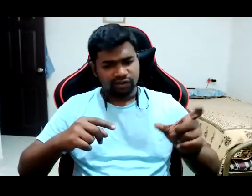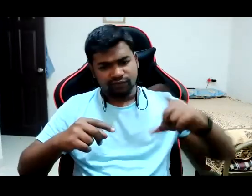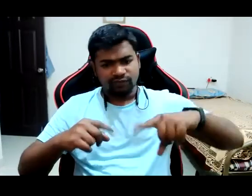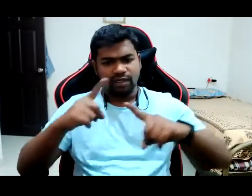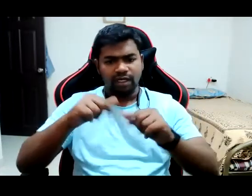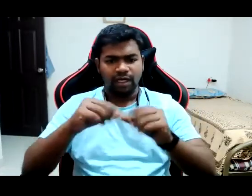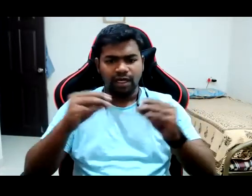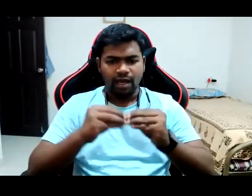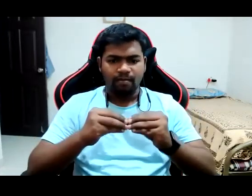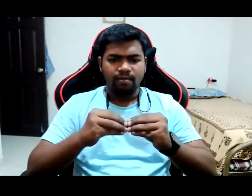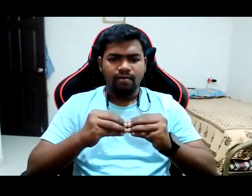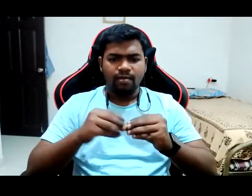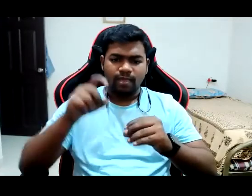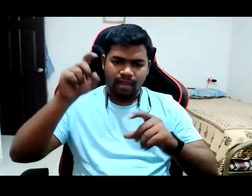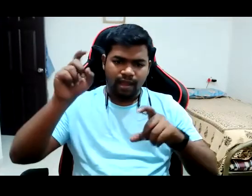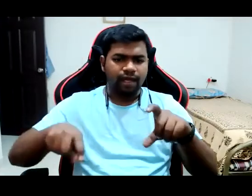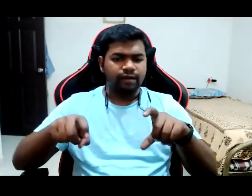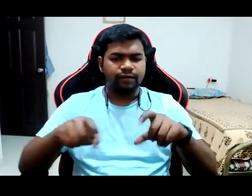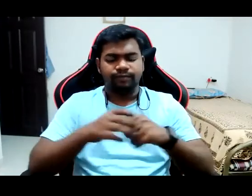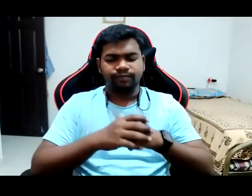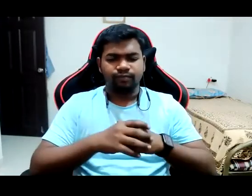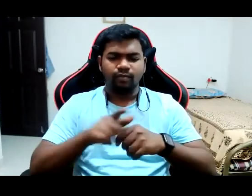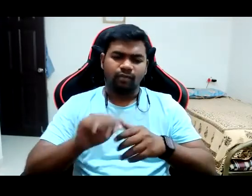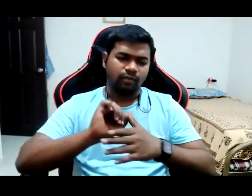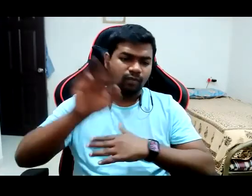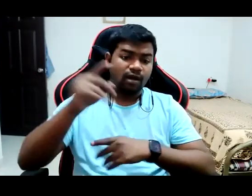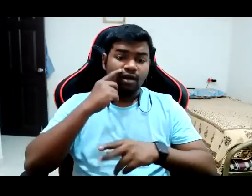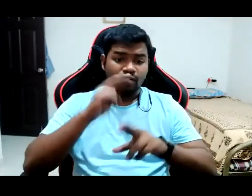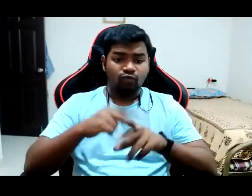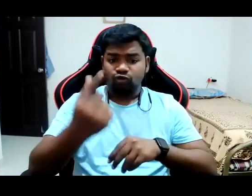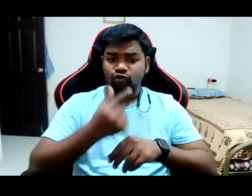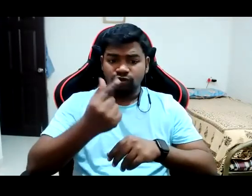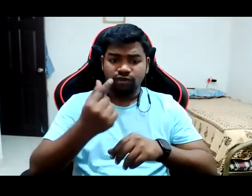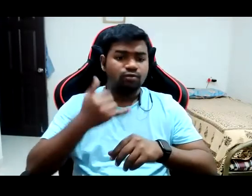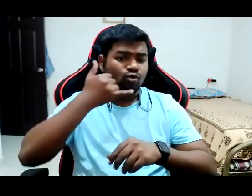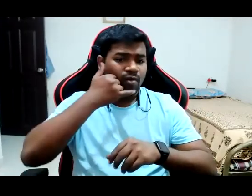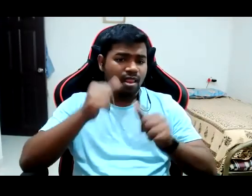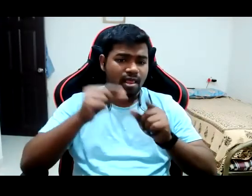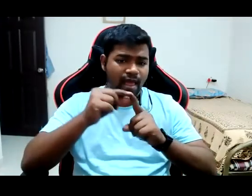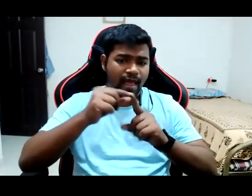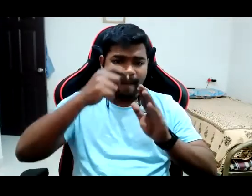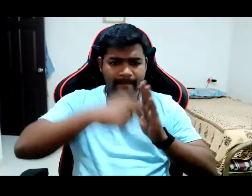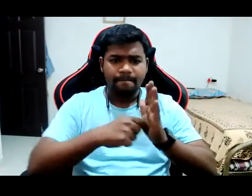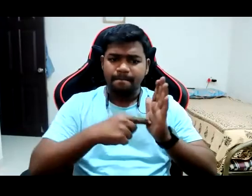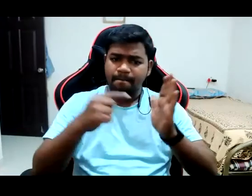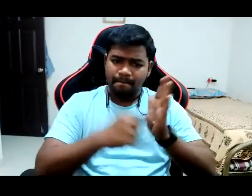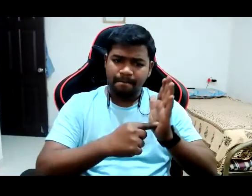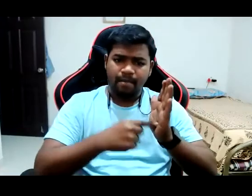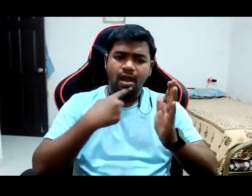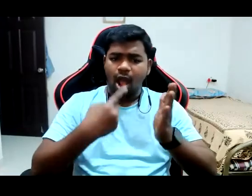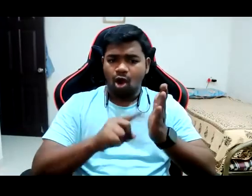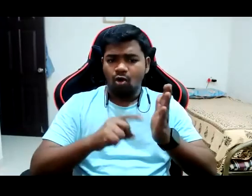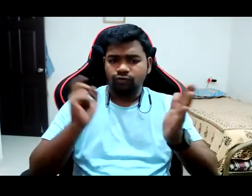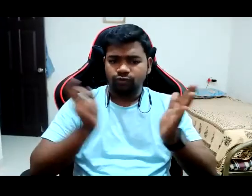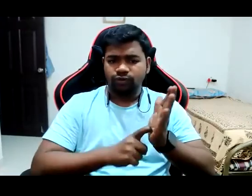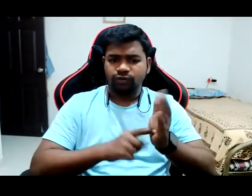keyboard. And if you are using the mobile app there is a button allows you to send the message across.